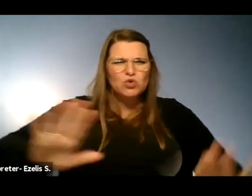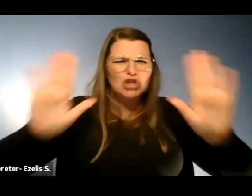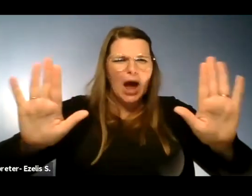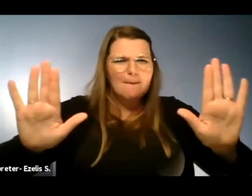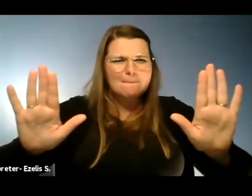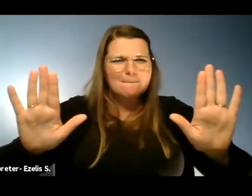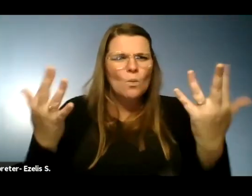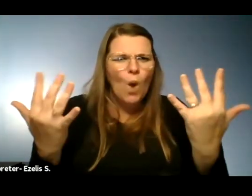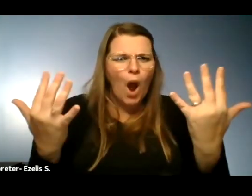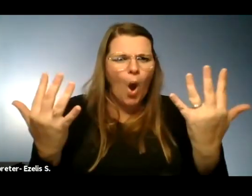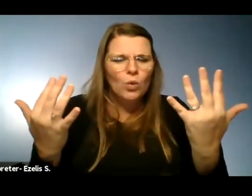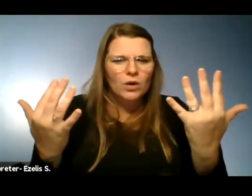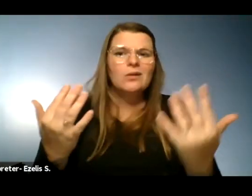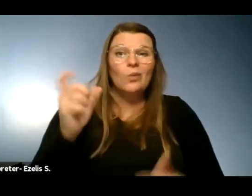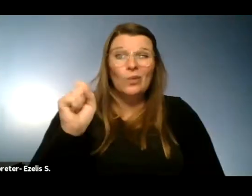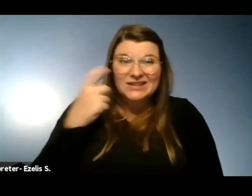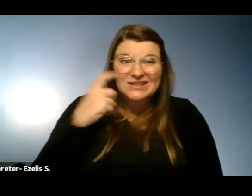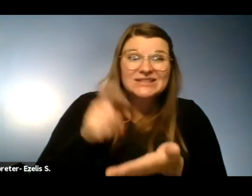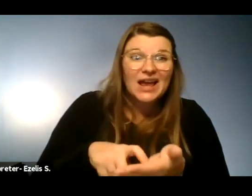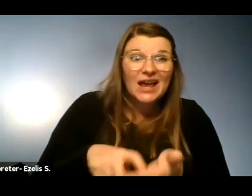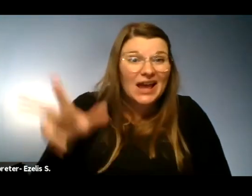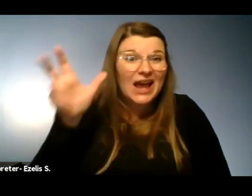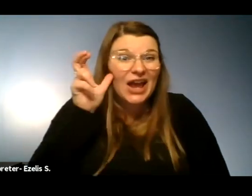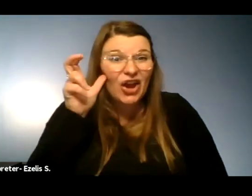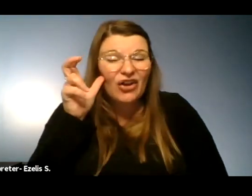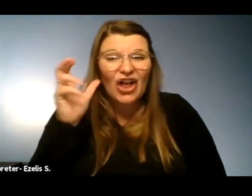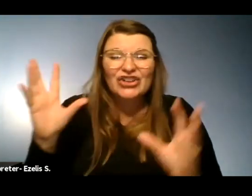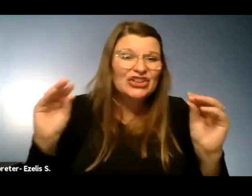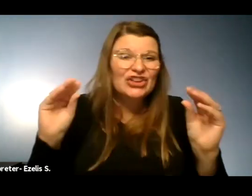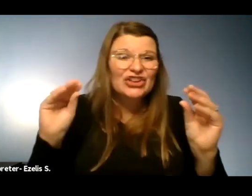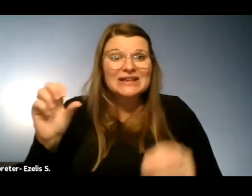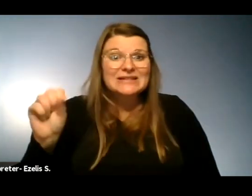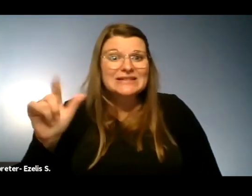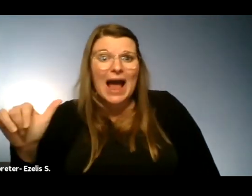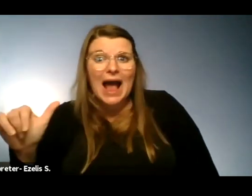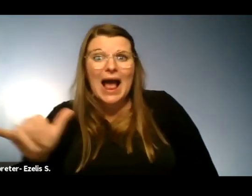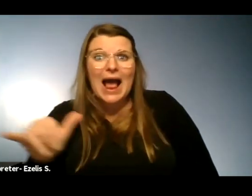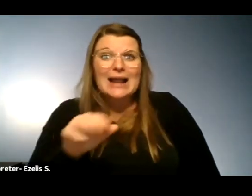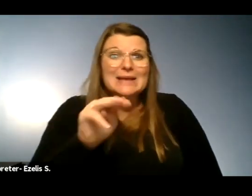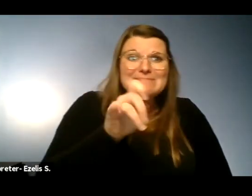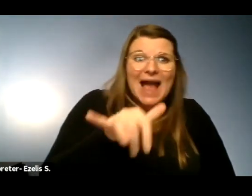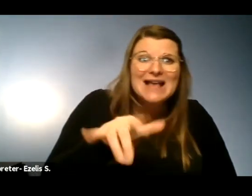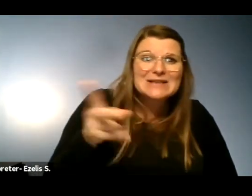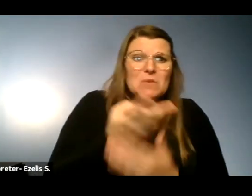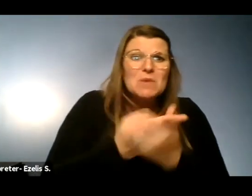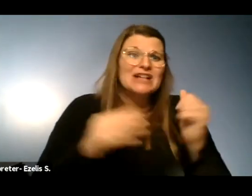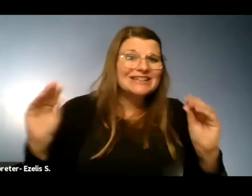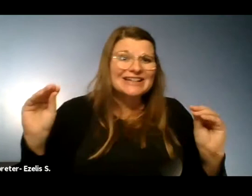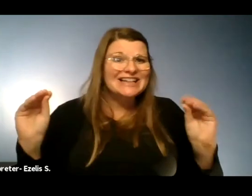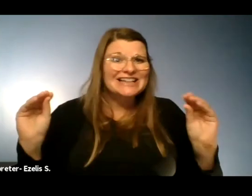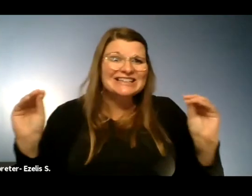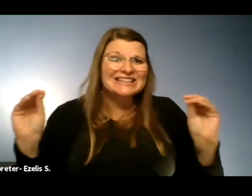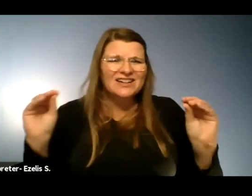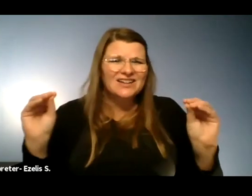Well, I think we can see it. We can hear it. Sally and Maisie are both talking at once.